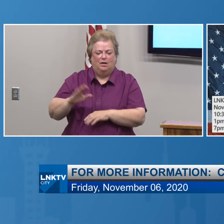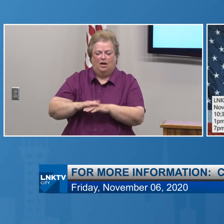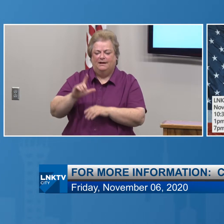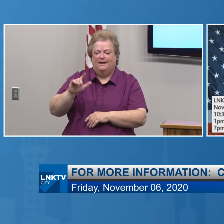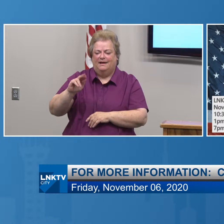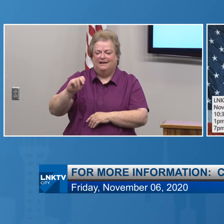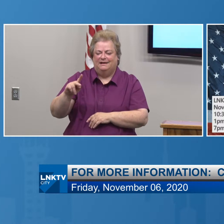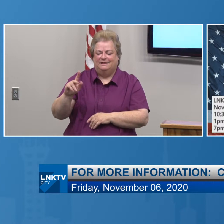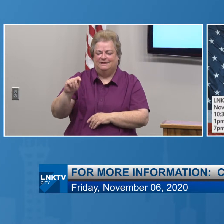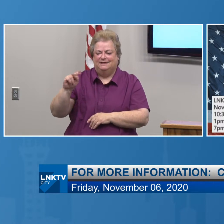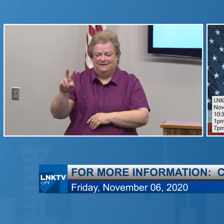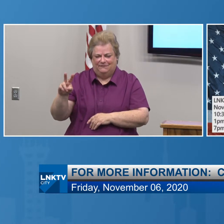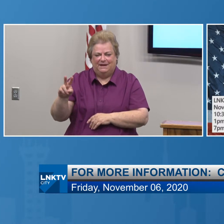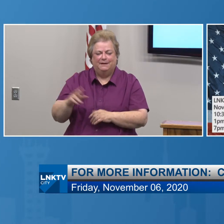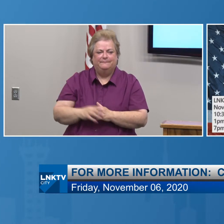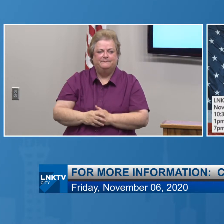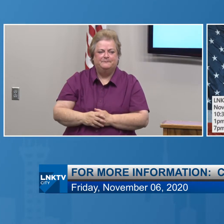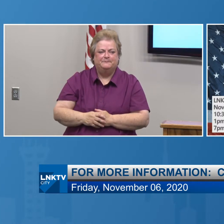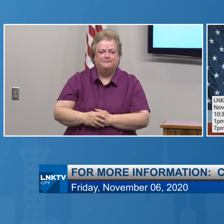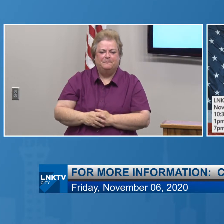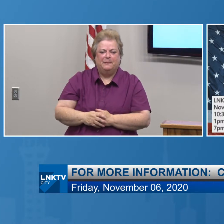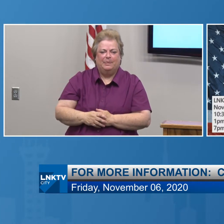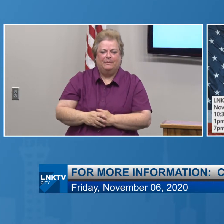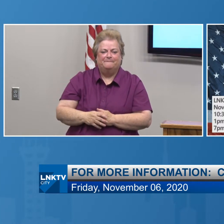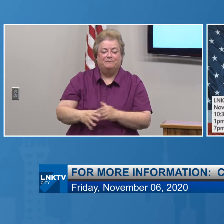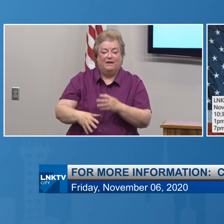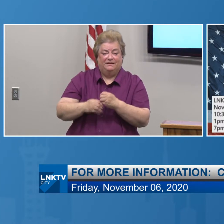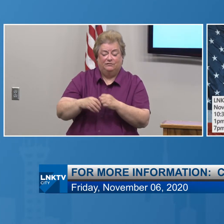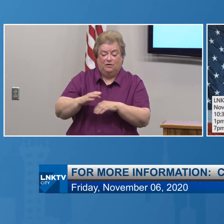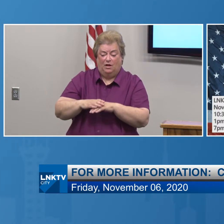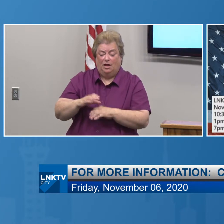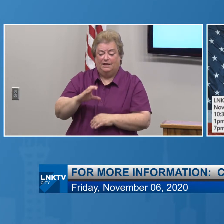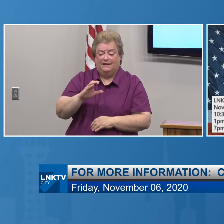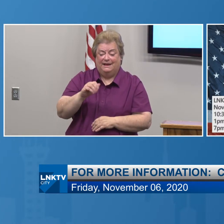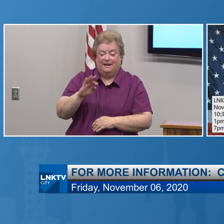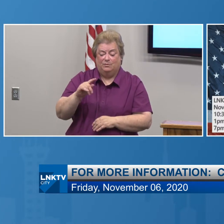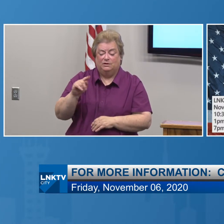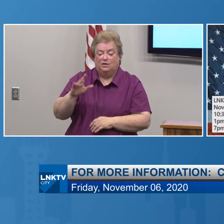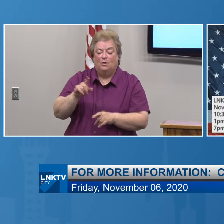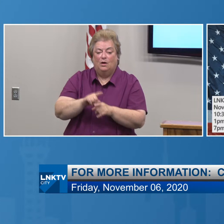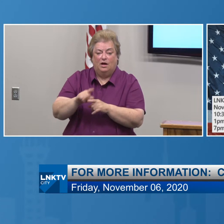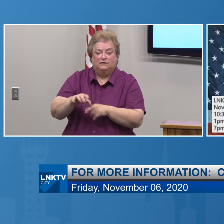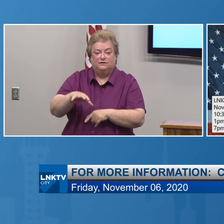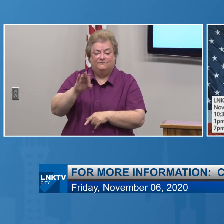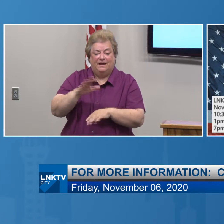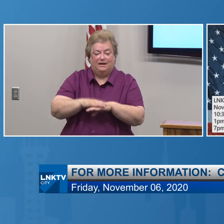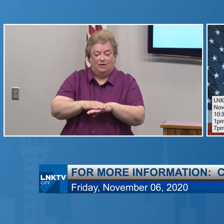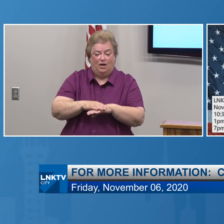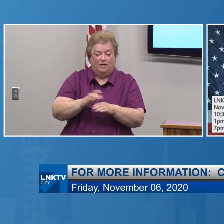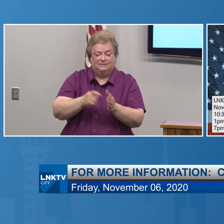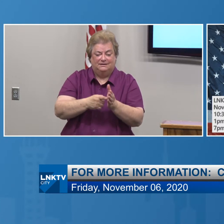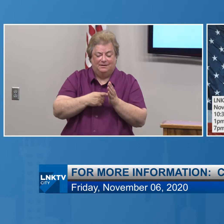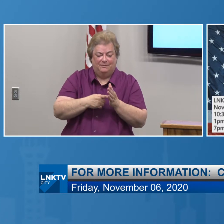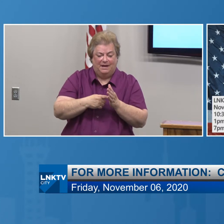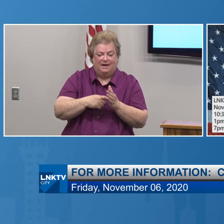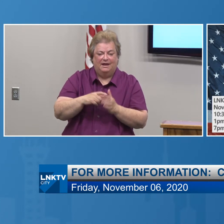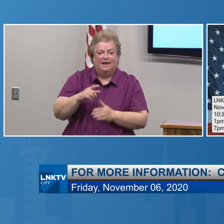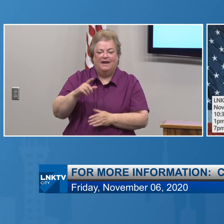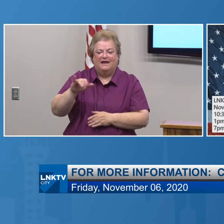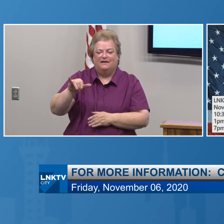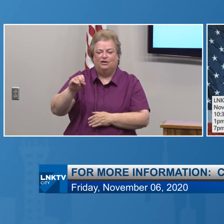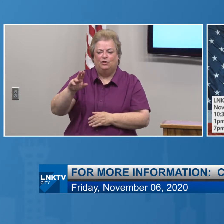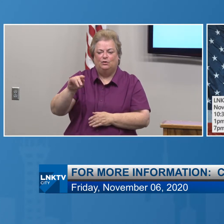city's government access channel. In addition to being on cable TV, you'll find the program on demand and on LNKTV's YouTube